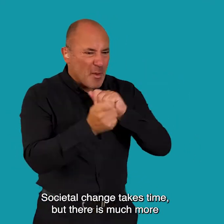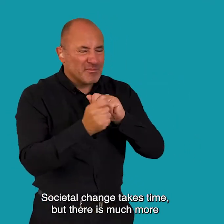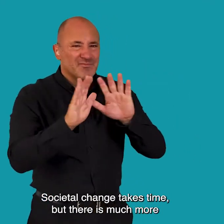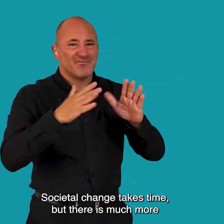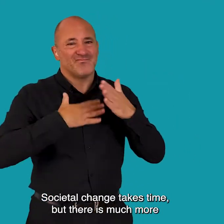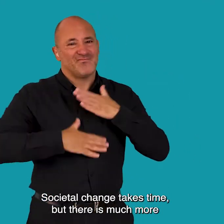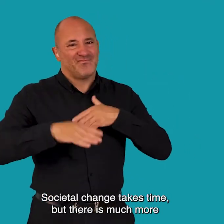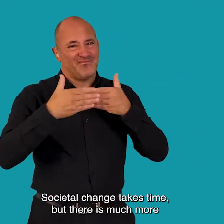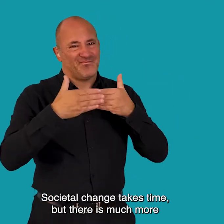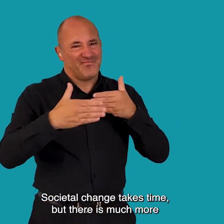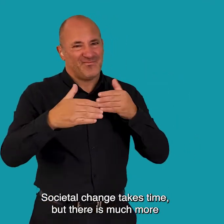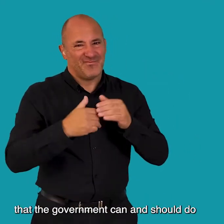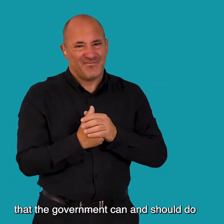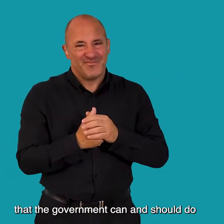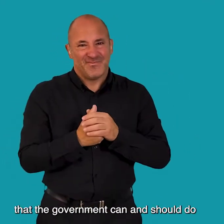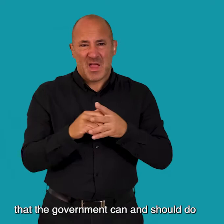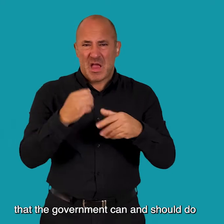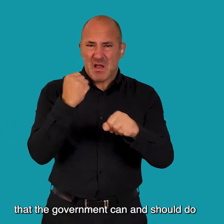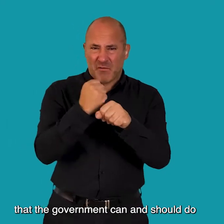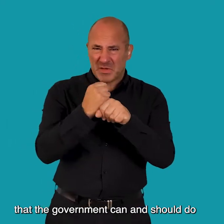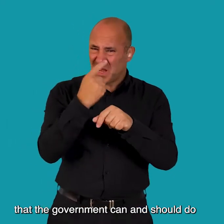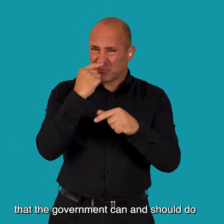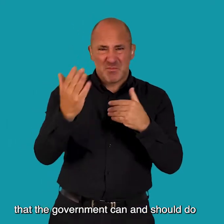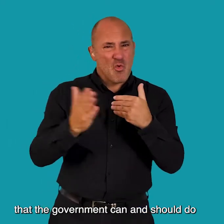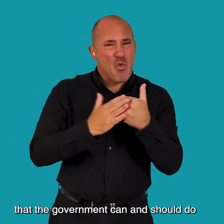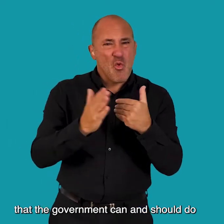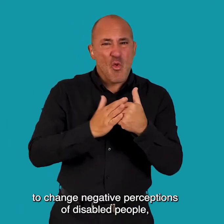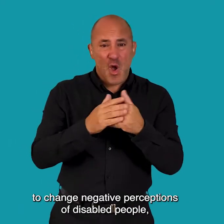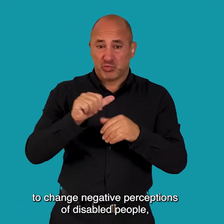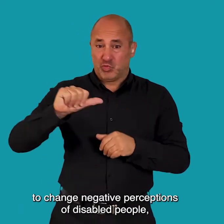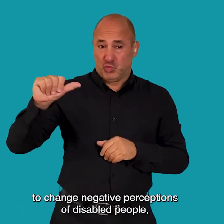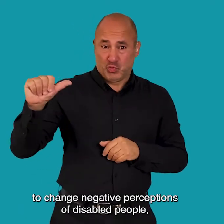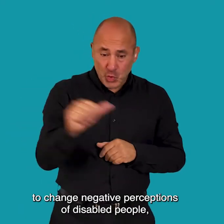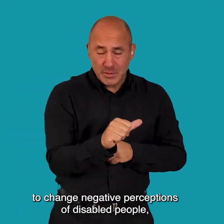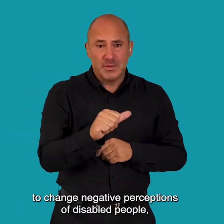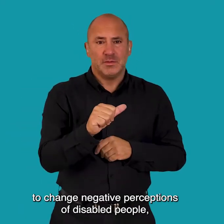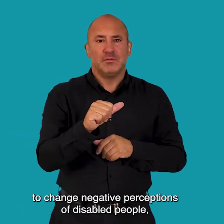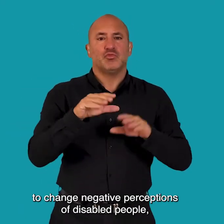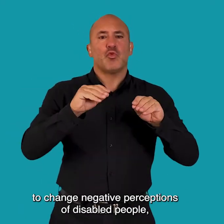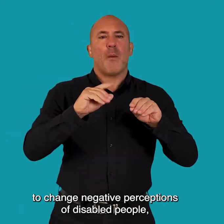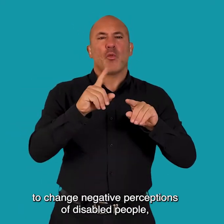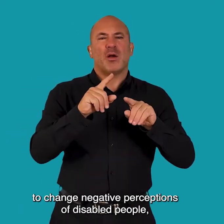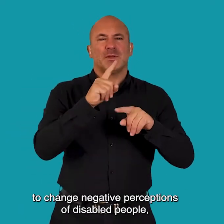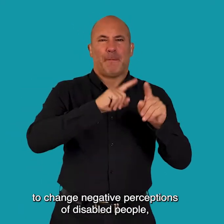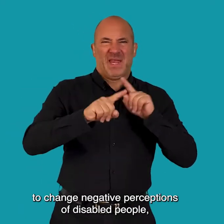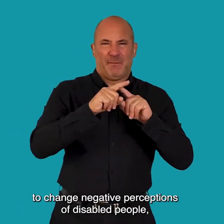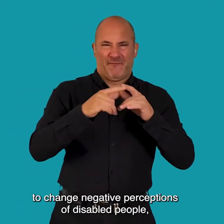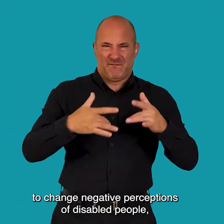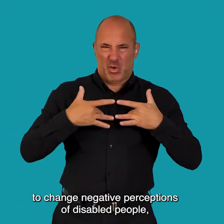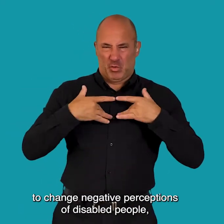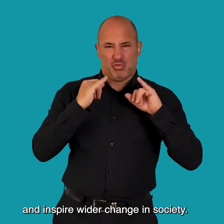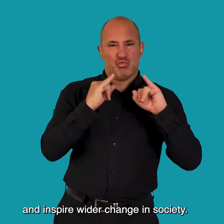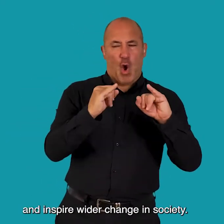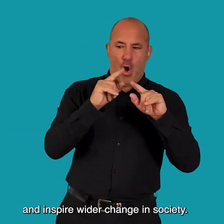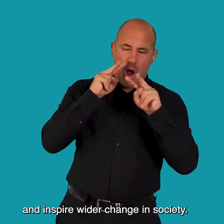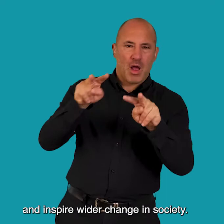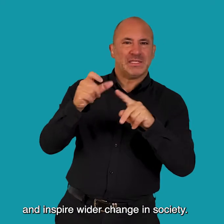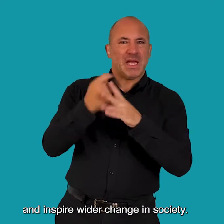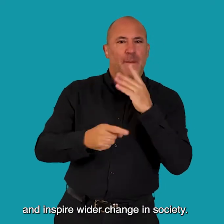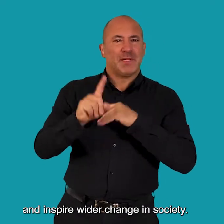but there is much more that the government can and should do to change negative perceptions of disabled people and inspire wider change